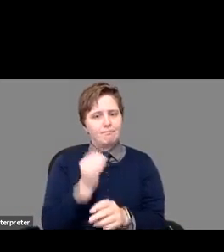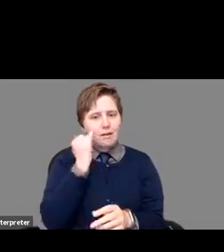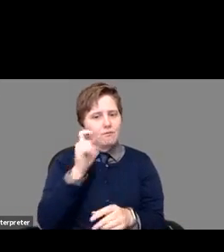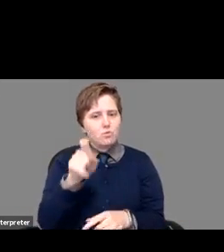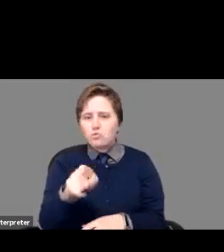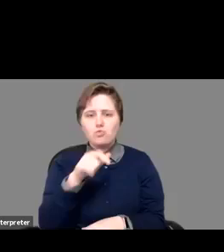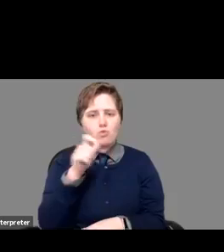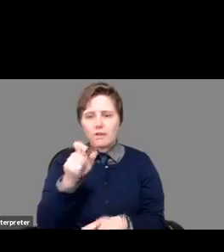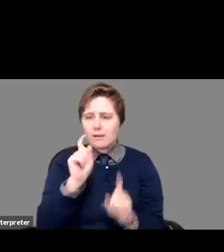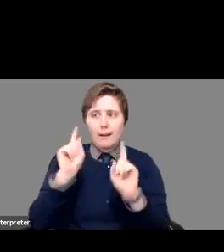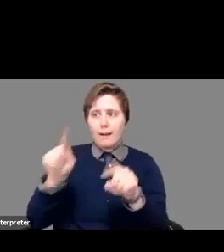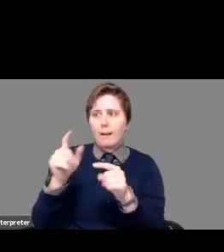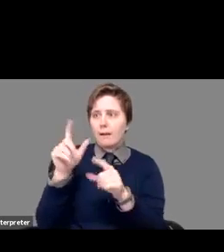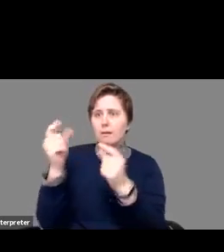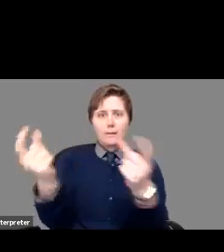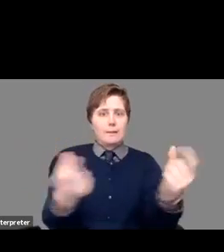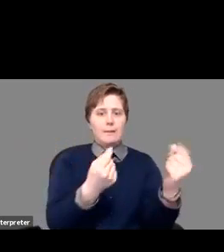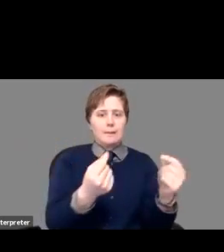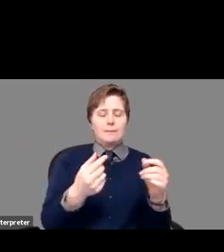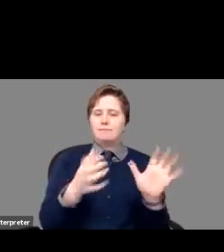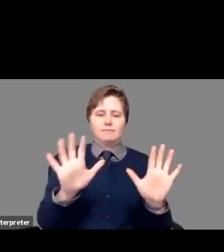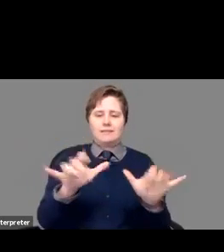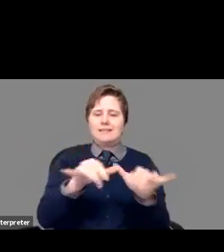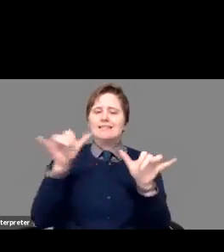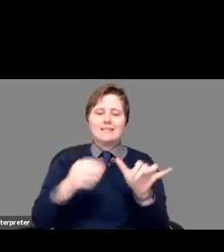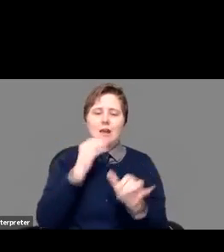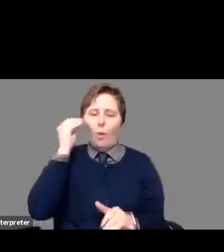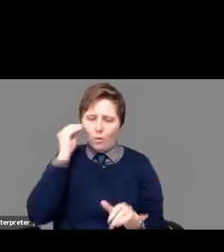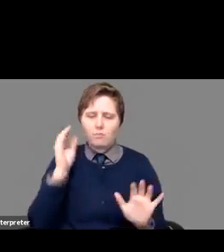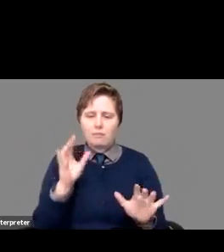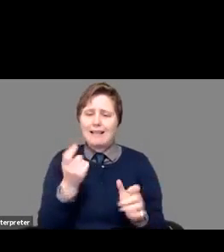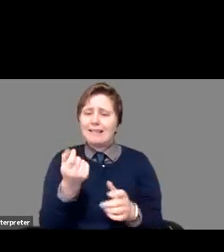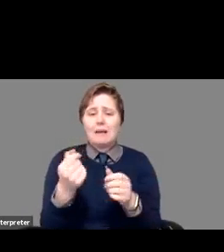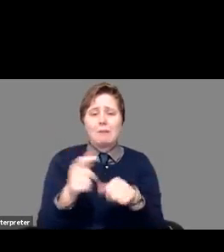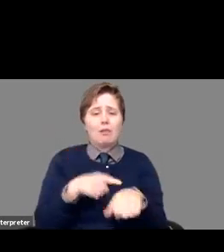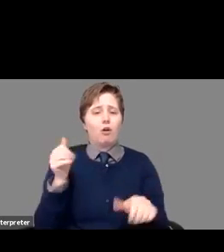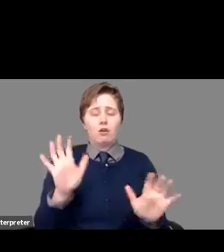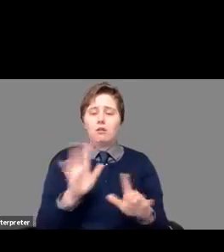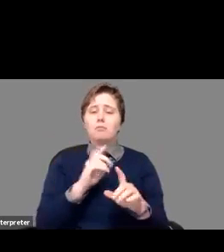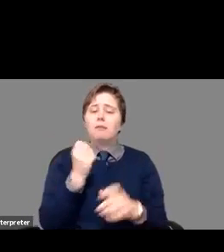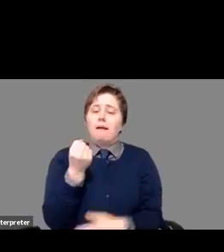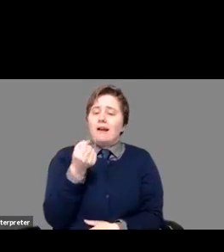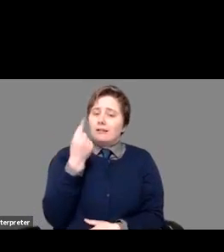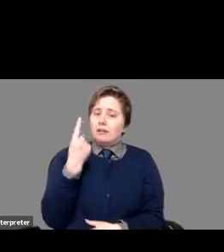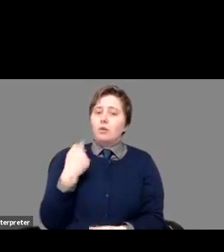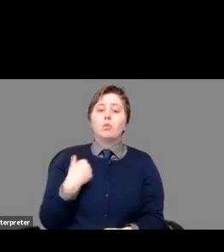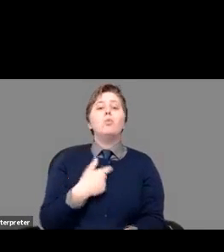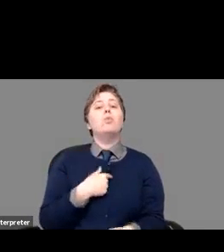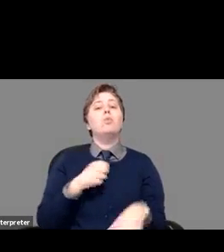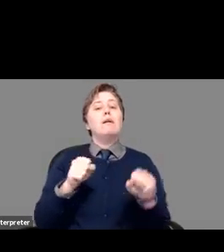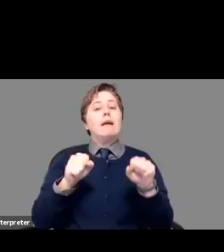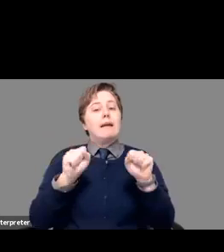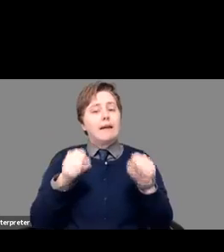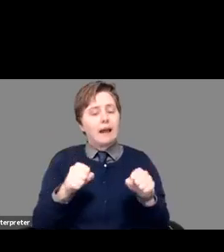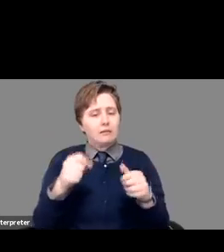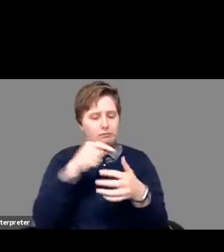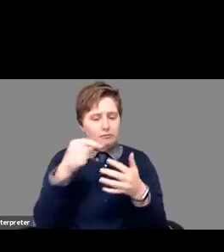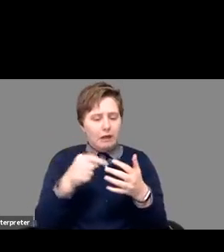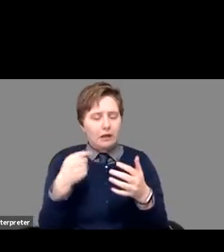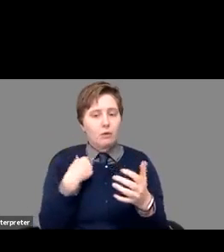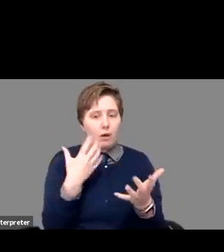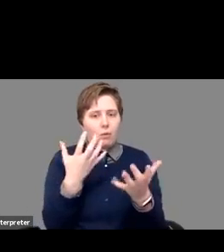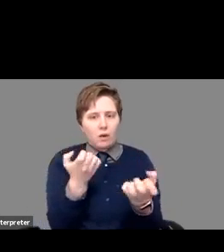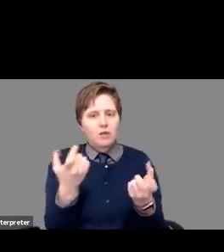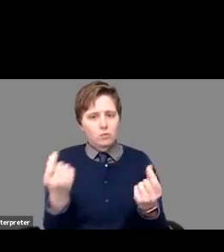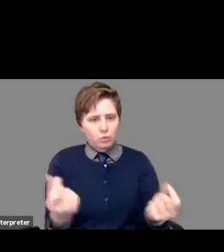out, don't go out. Let's stay at home for a little bit longer, but understand that we can get those things that we've been looking for to